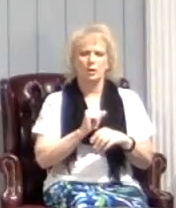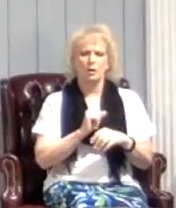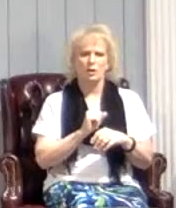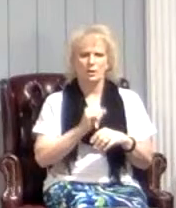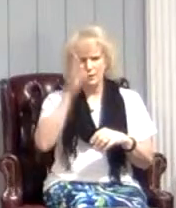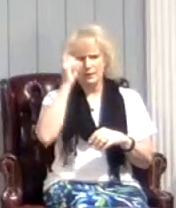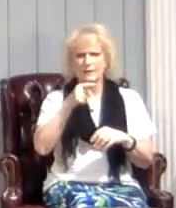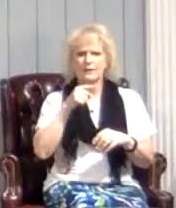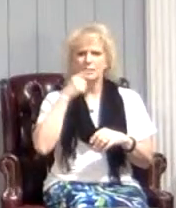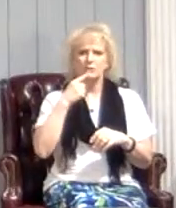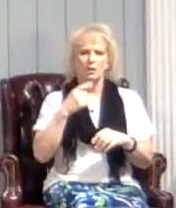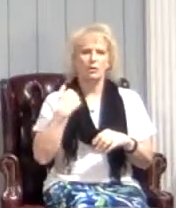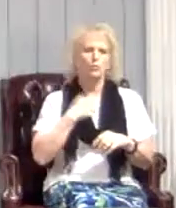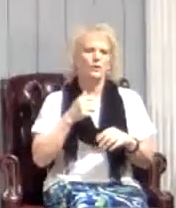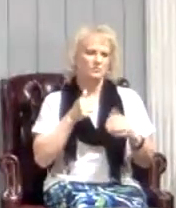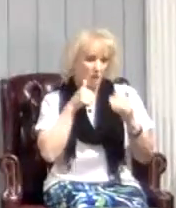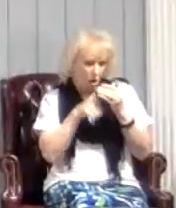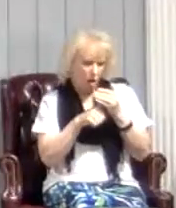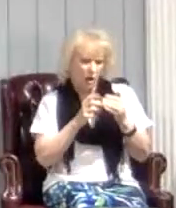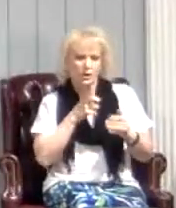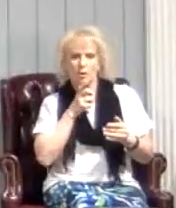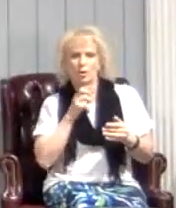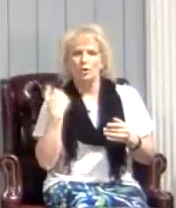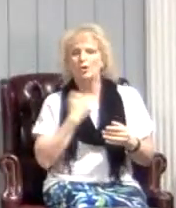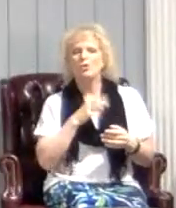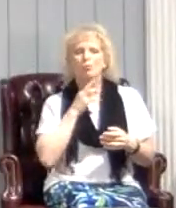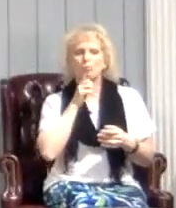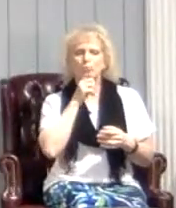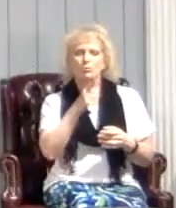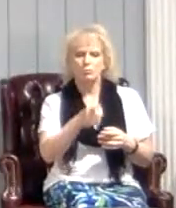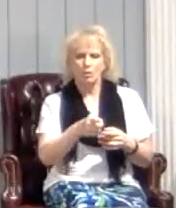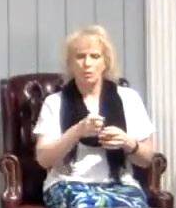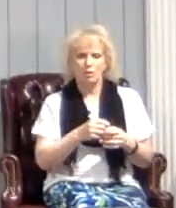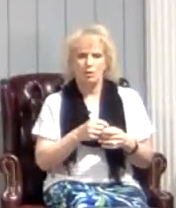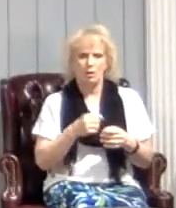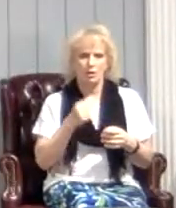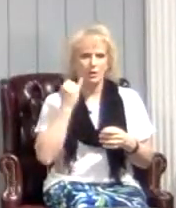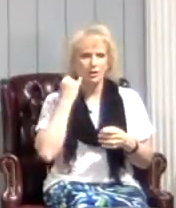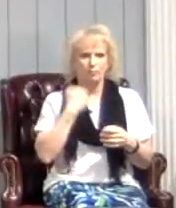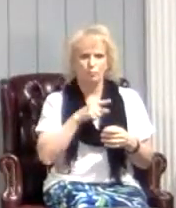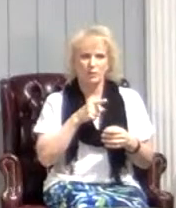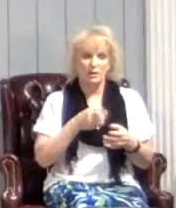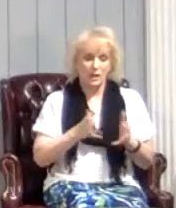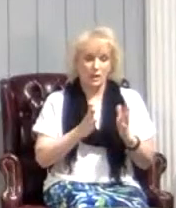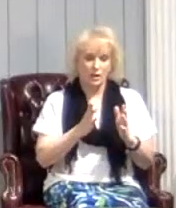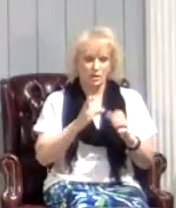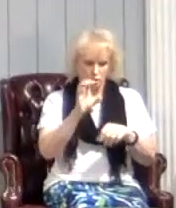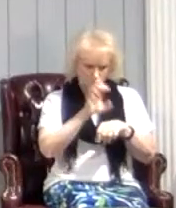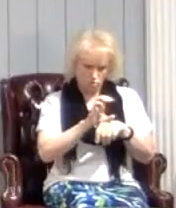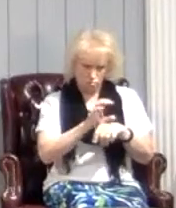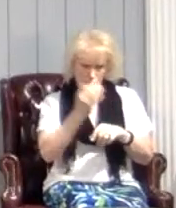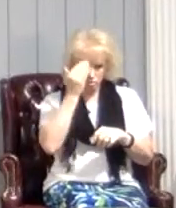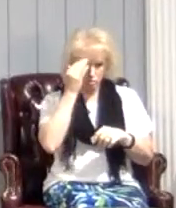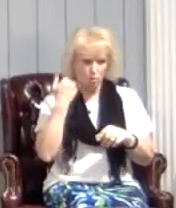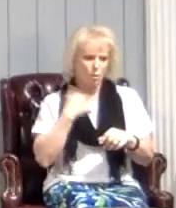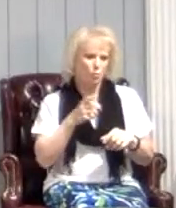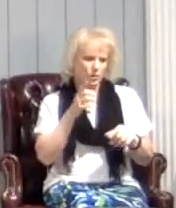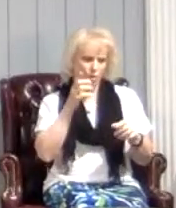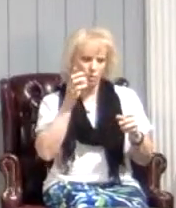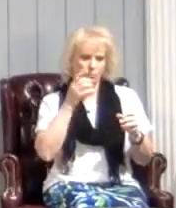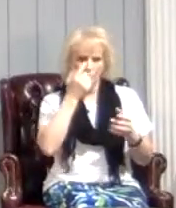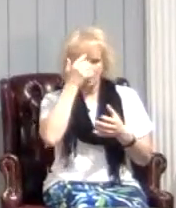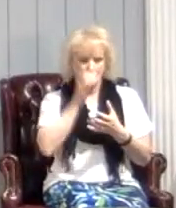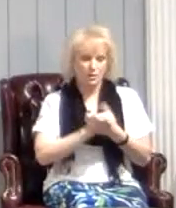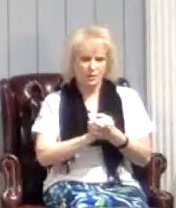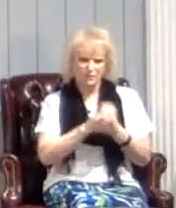he said we have to hide who we are. Because if we let churches know that we don't believe exactly like them, then